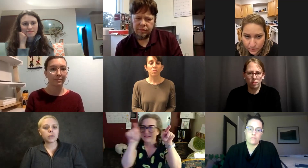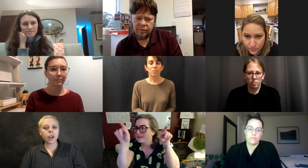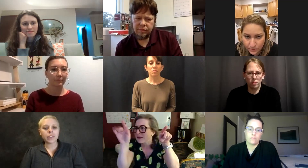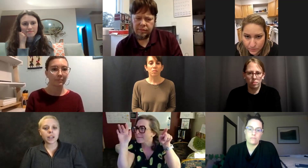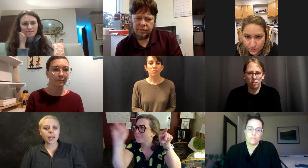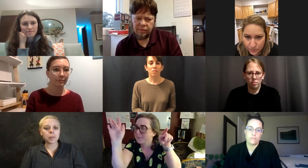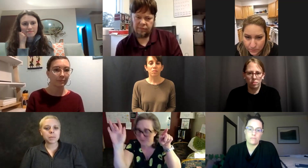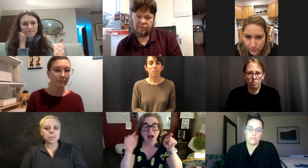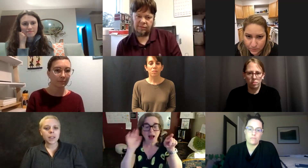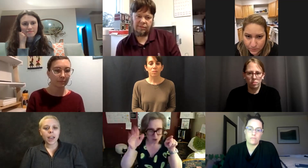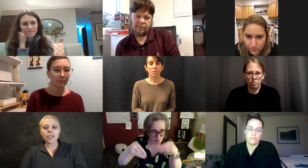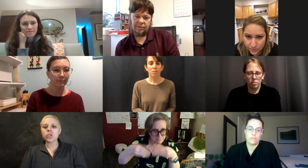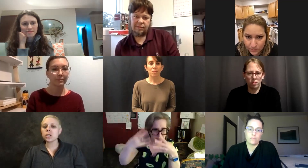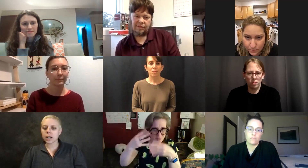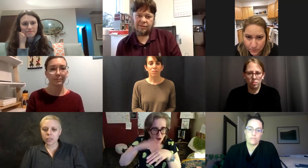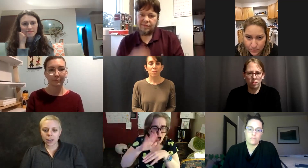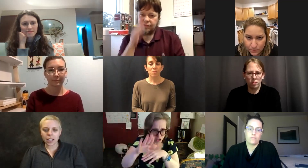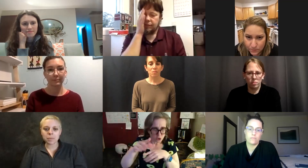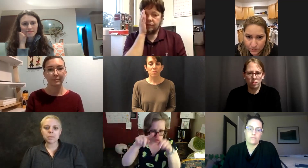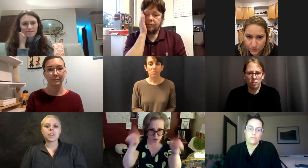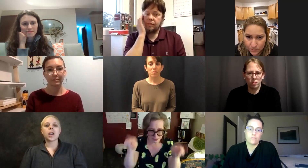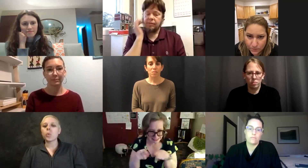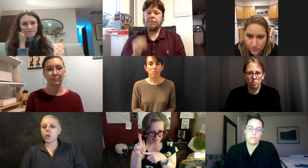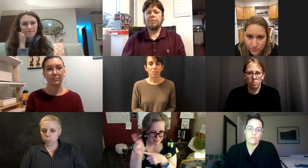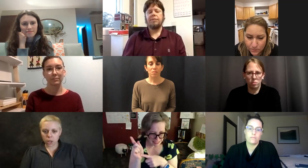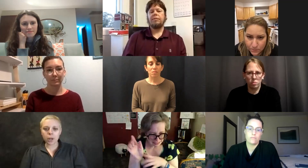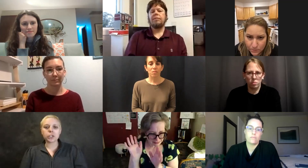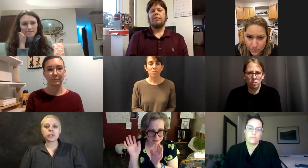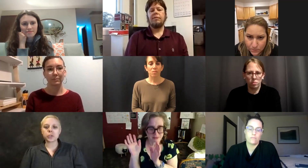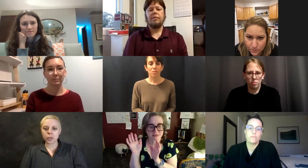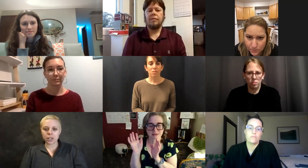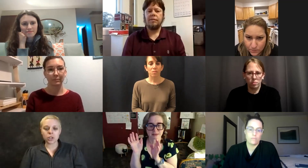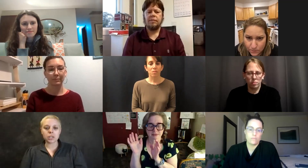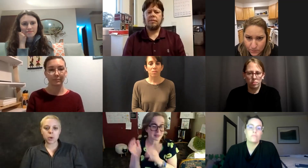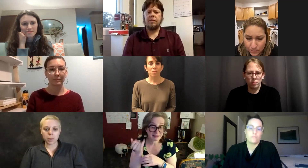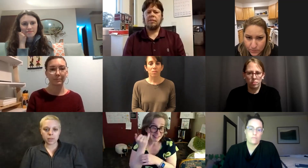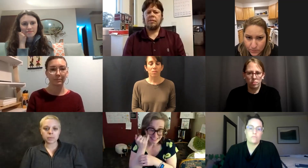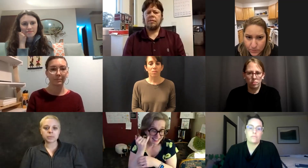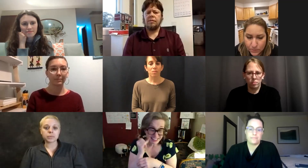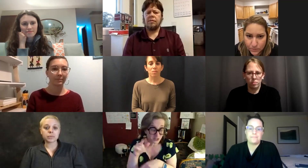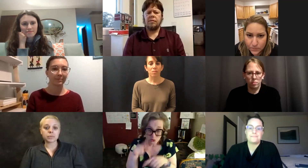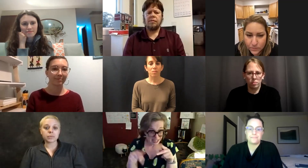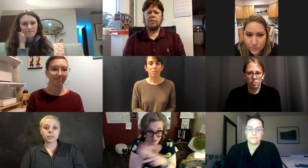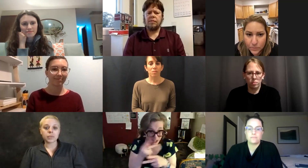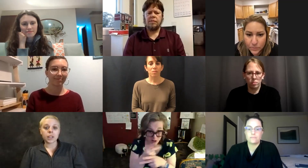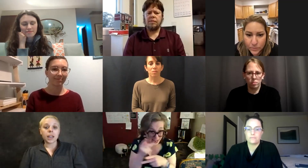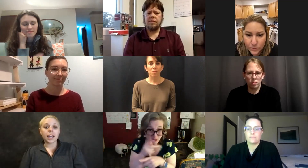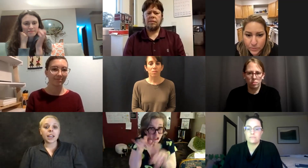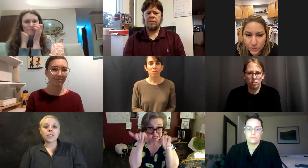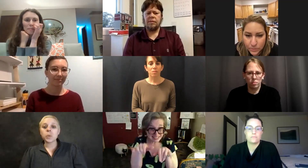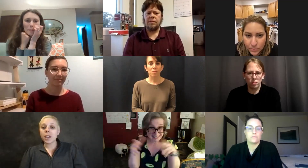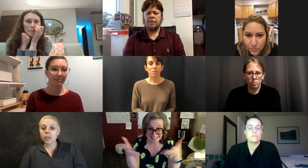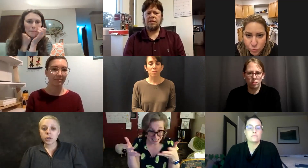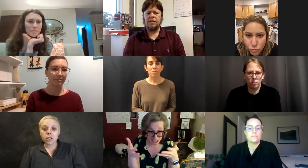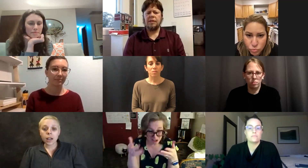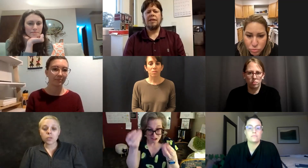Go ahead and find the name, and then you'll click on the name. It'll pull up on your screen in just a moment. And